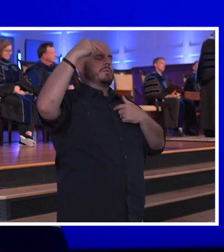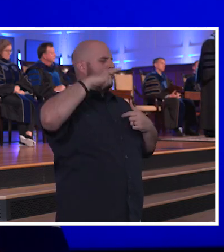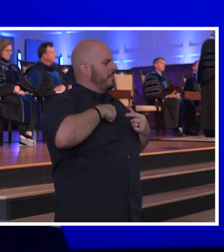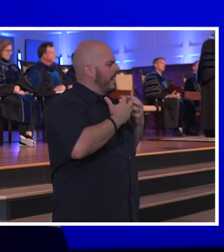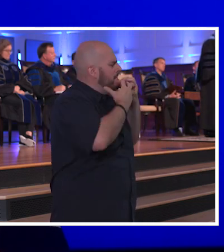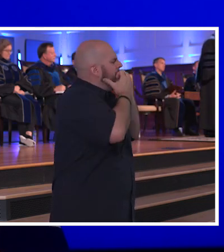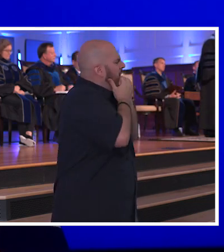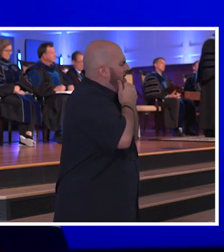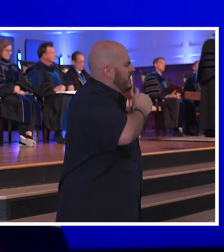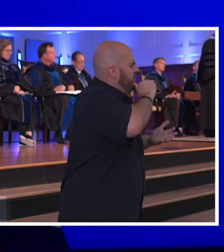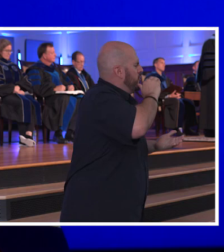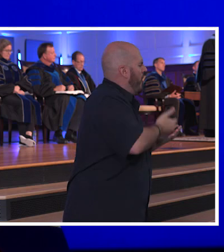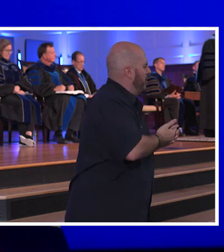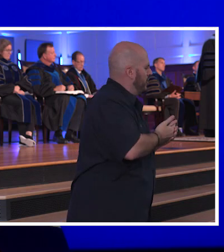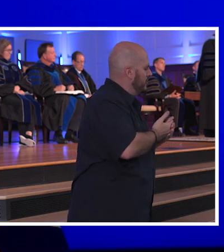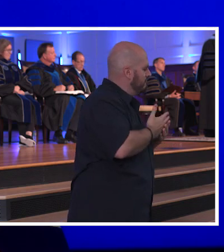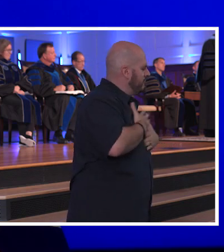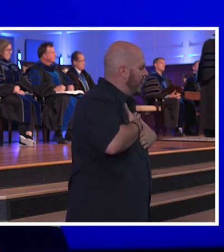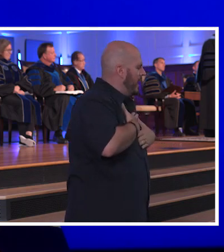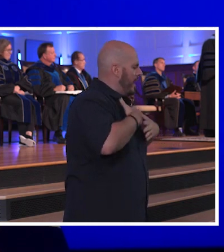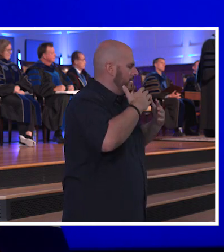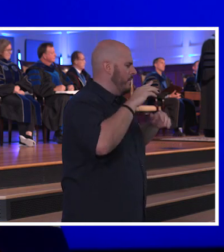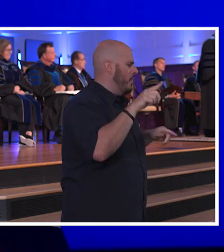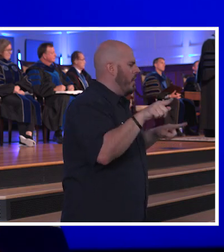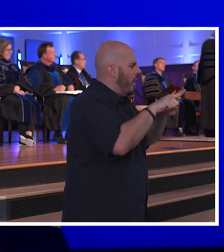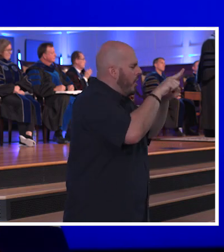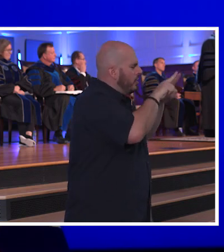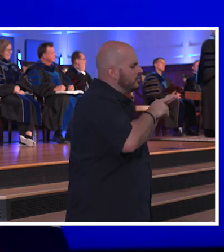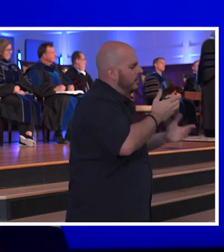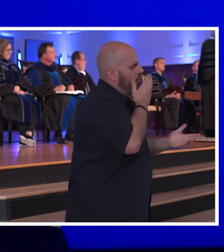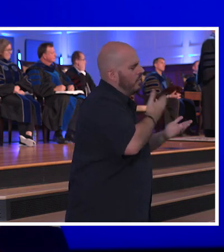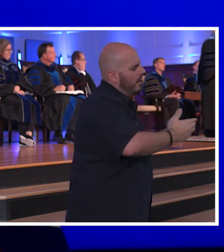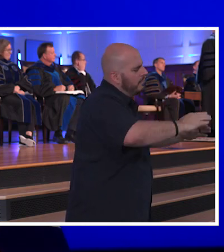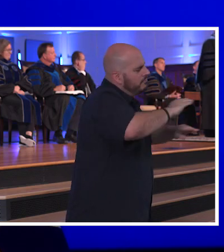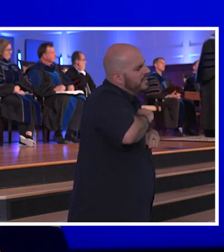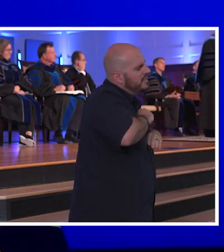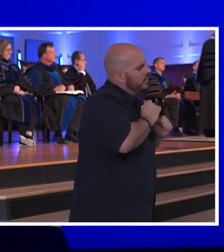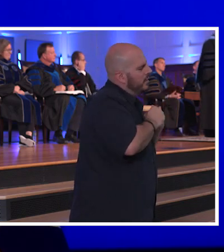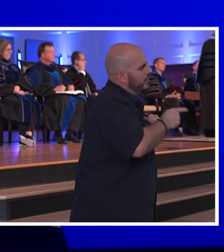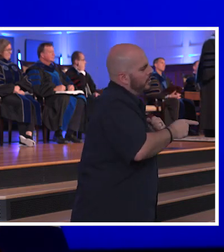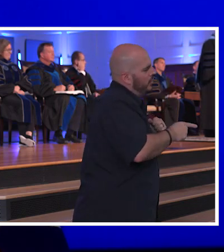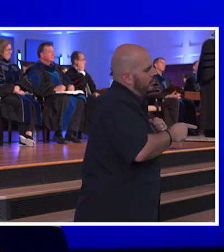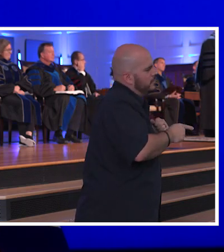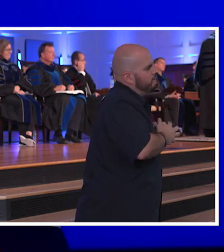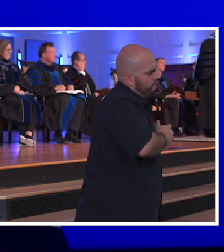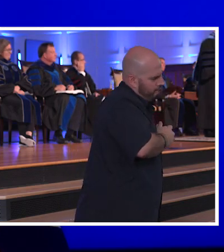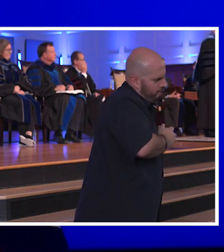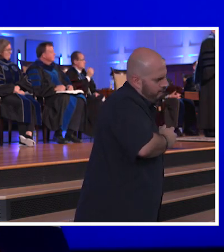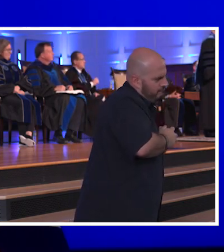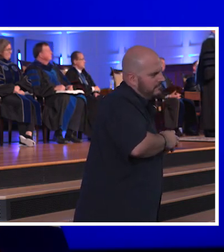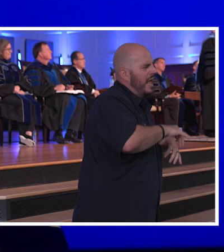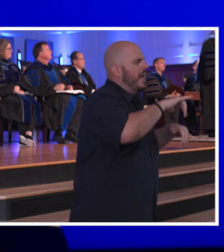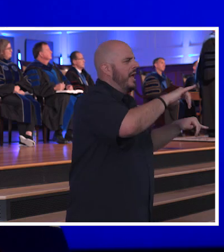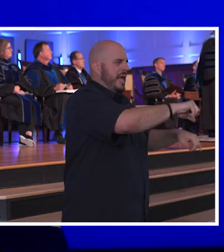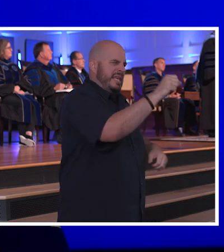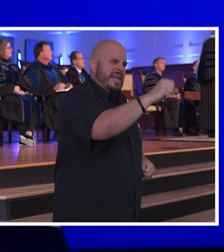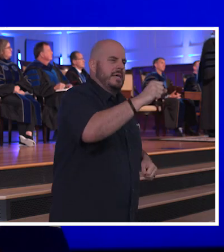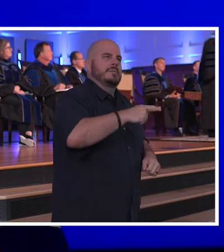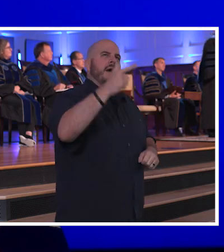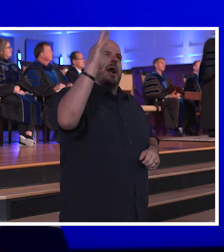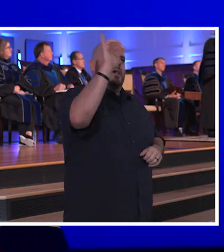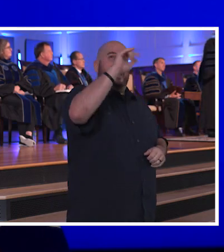daughter. I am also well pleased with you." And yes, a God like this can absolutely